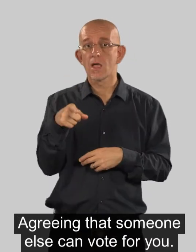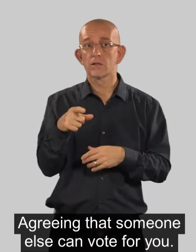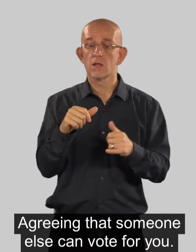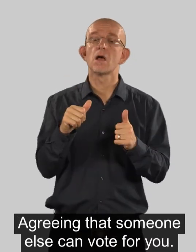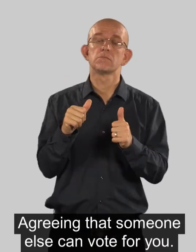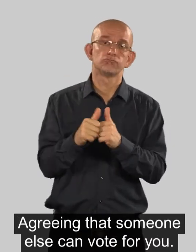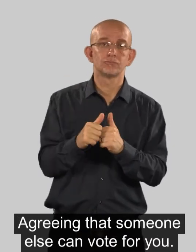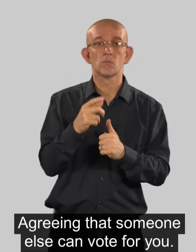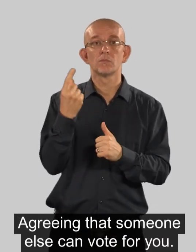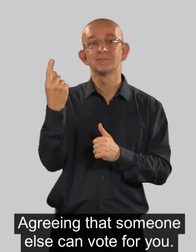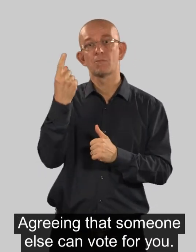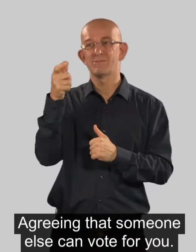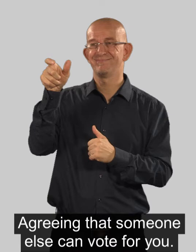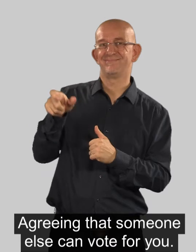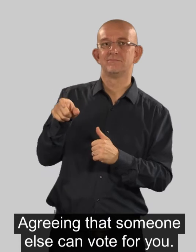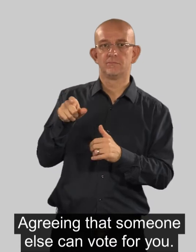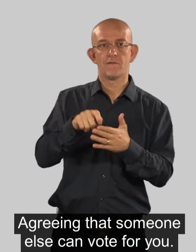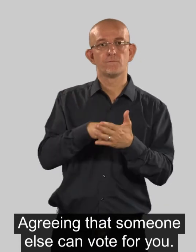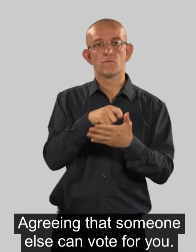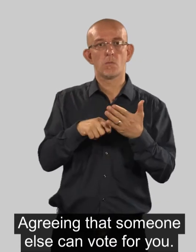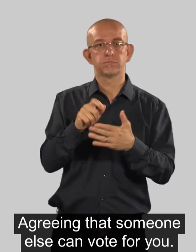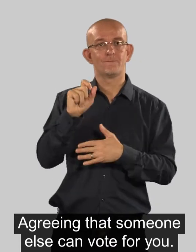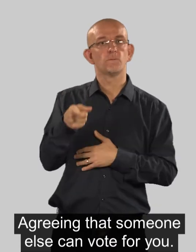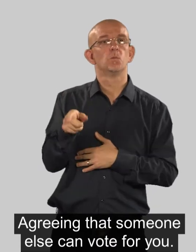agreeing that someone else can vote for you,